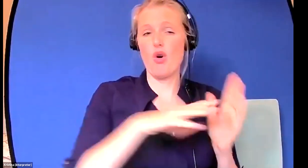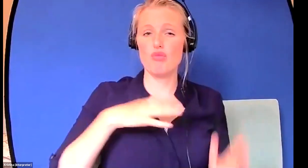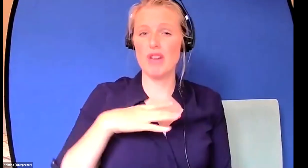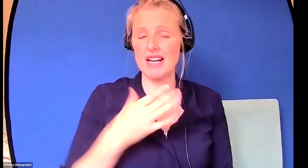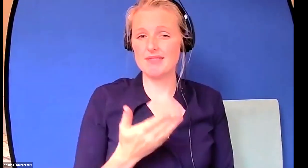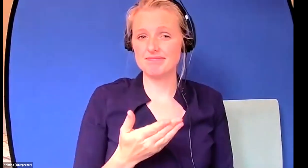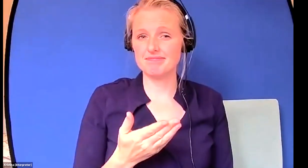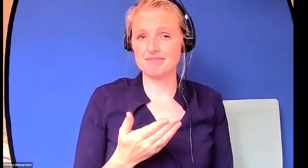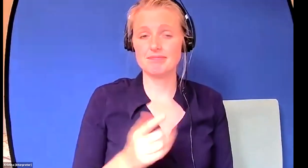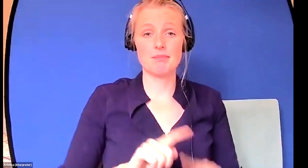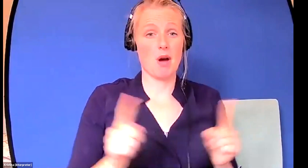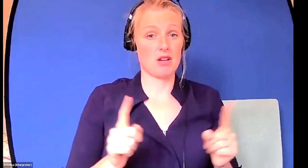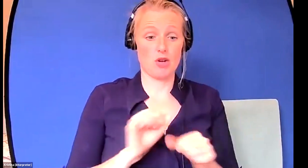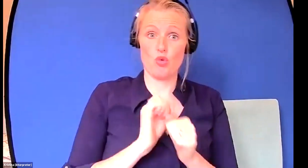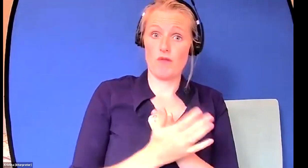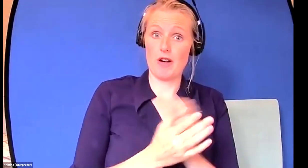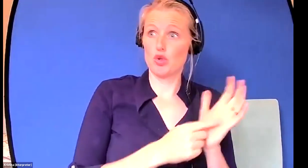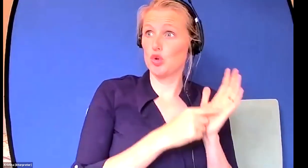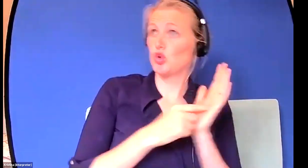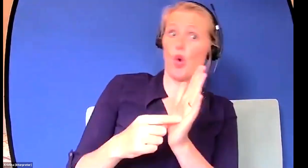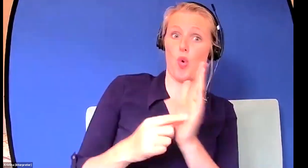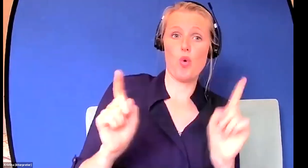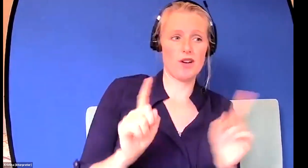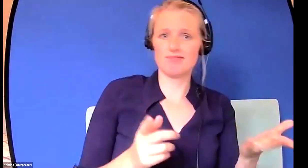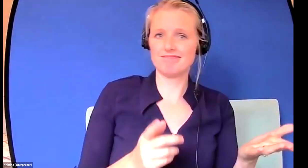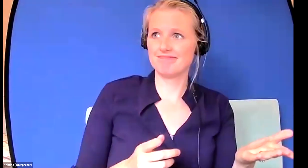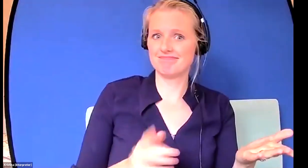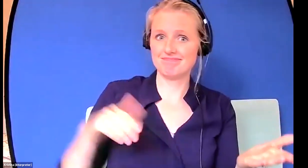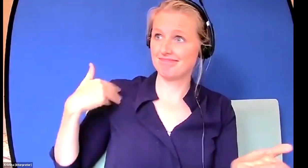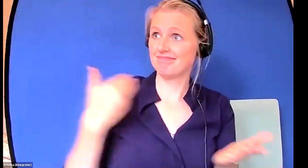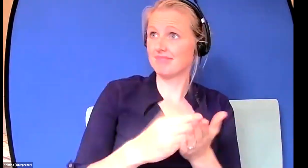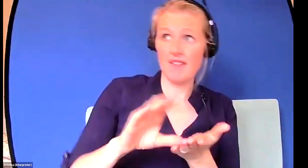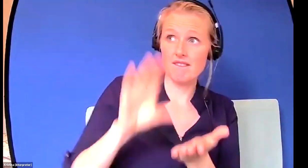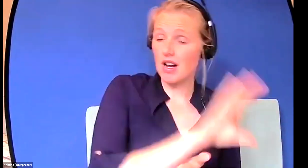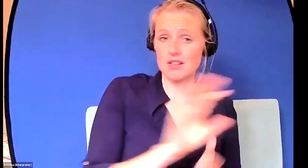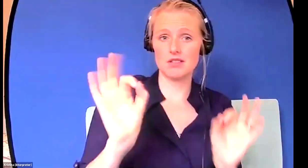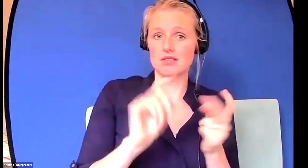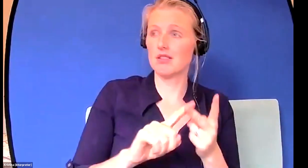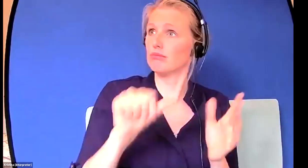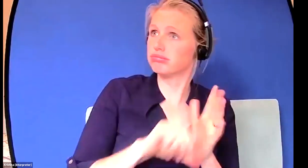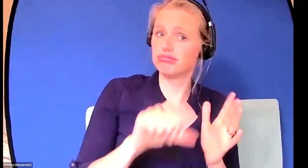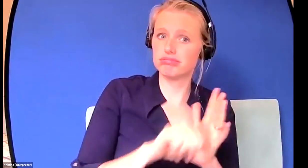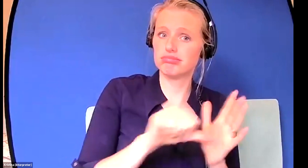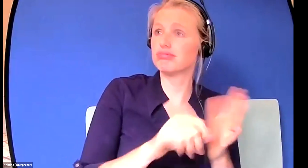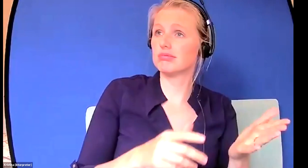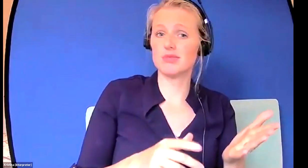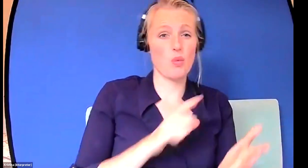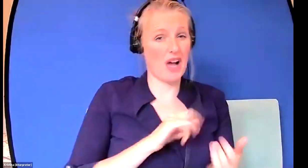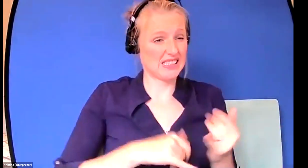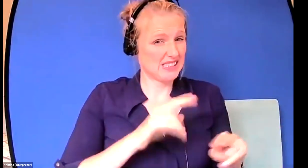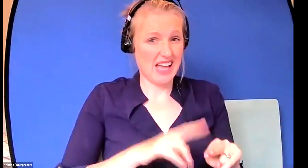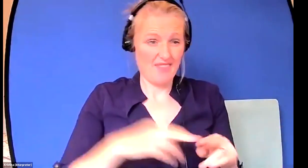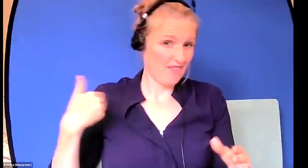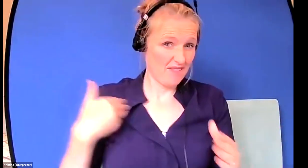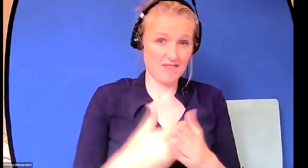has really helped to amplify some long-standing, long-instituted feelings of precariousness, as